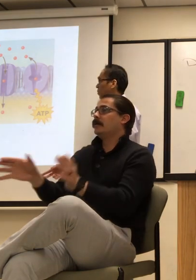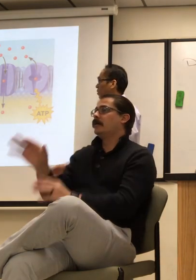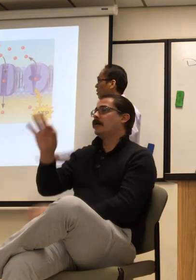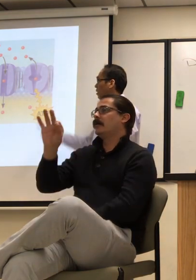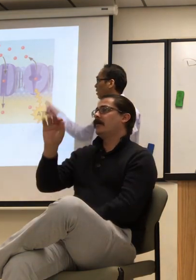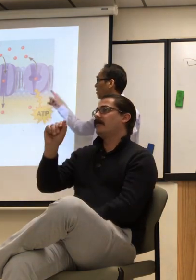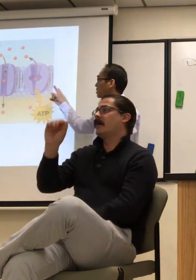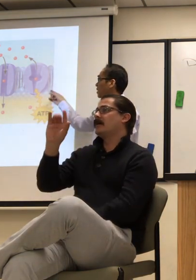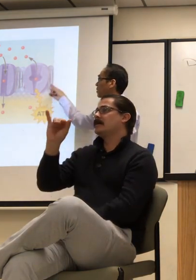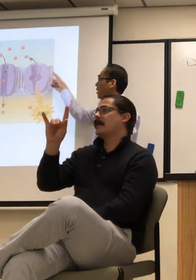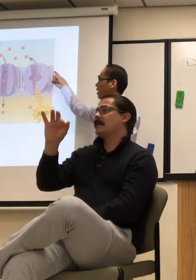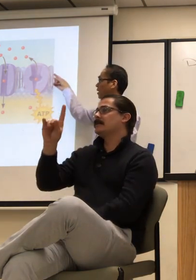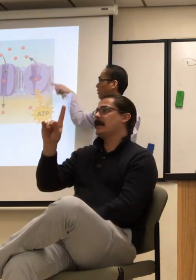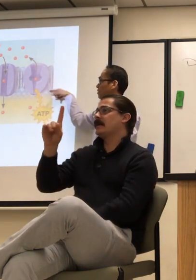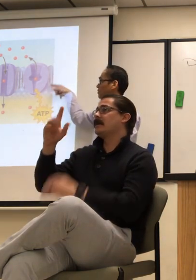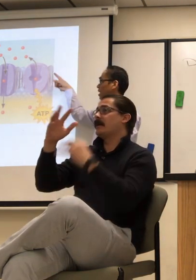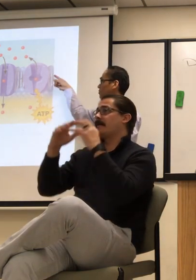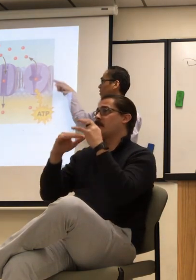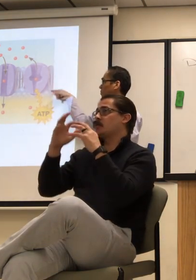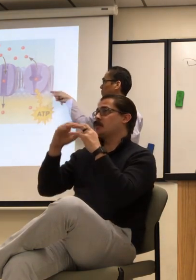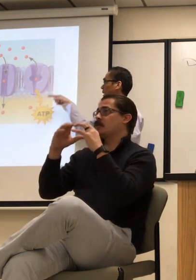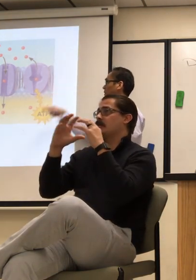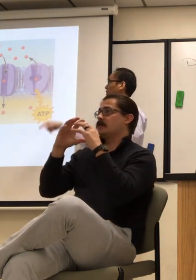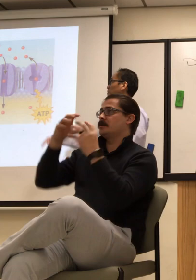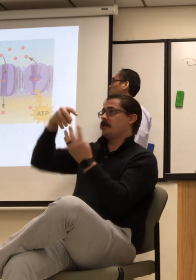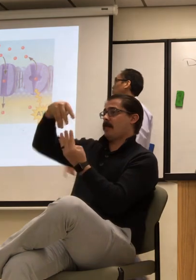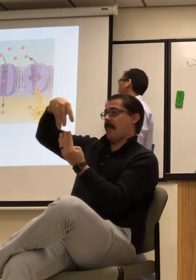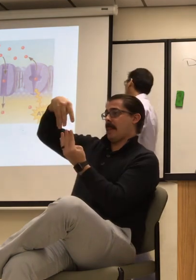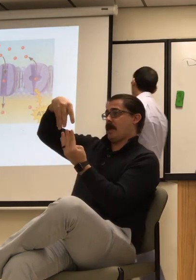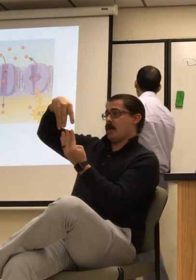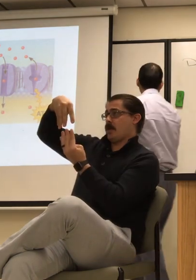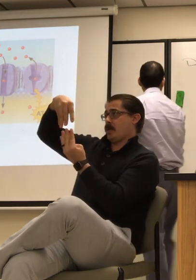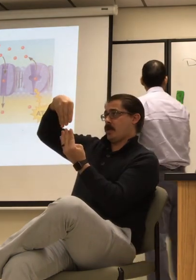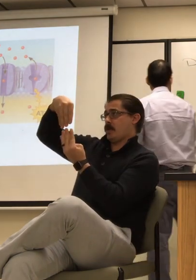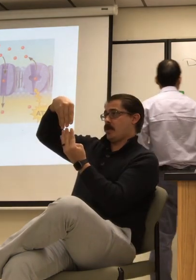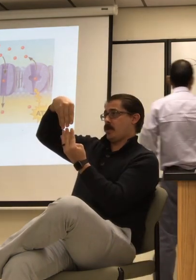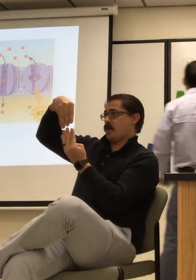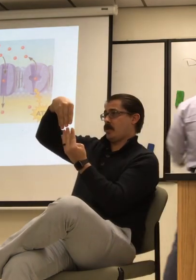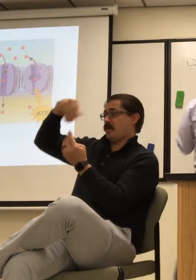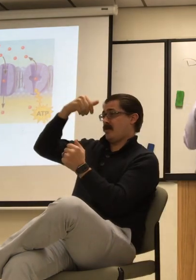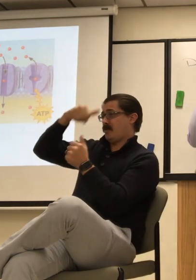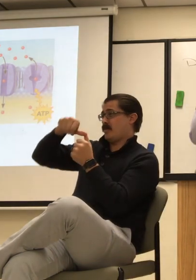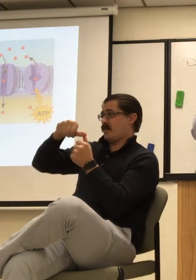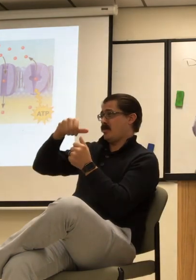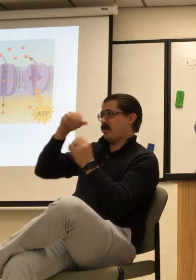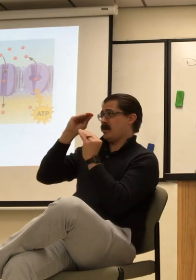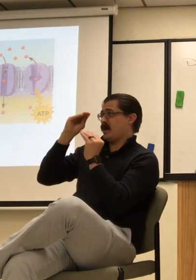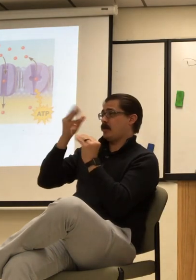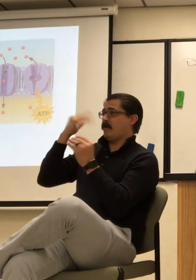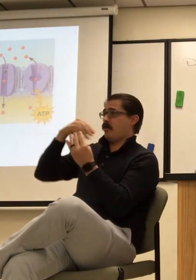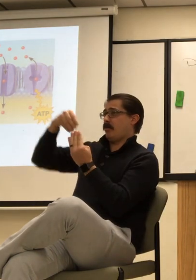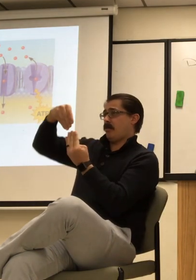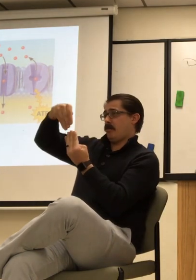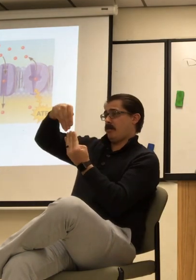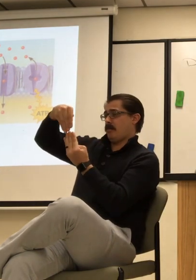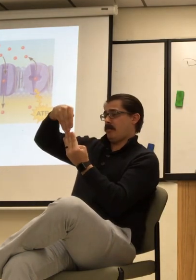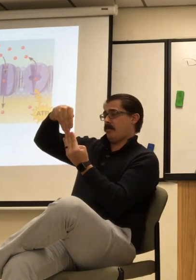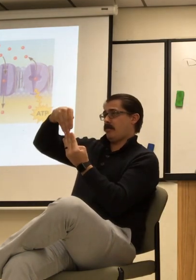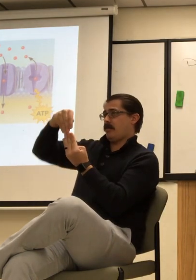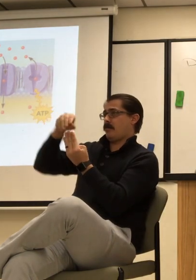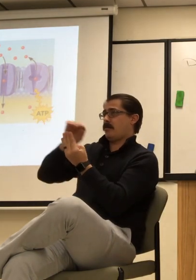let's remember, this lipid bilayer, this phospholipid bilayer, what I taught you previously,